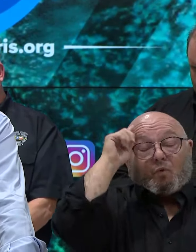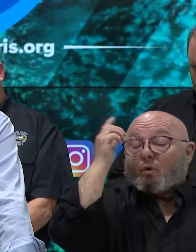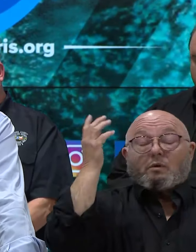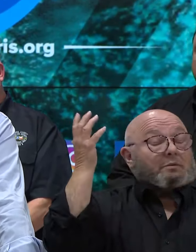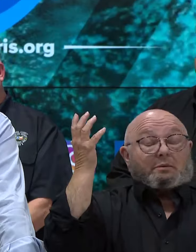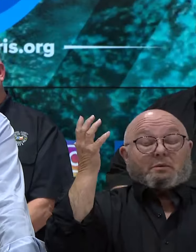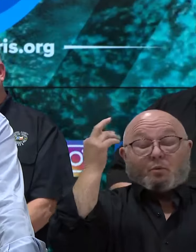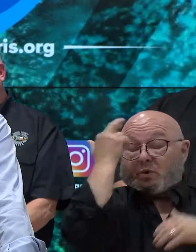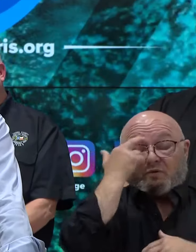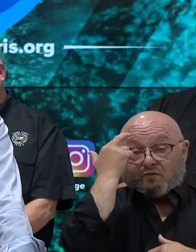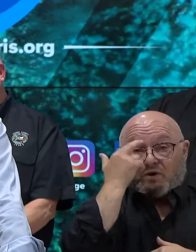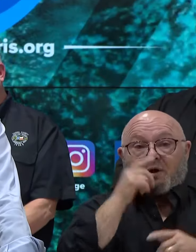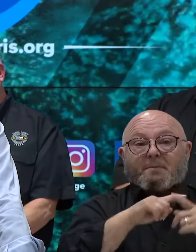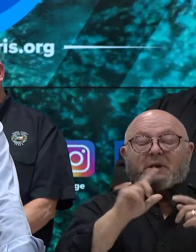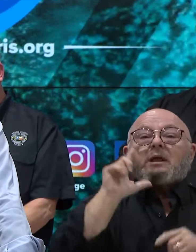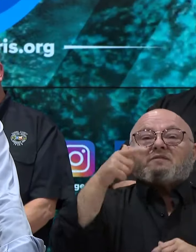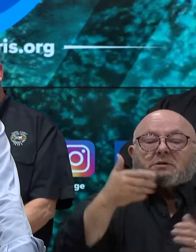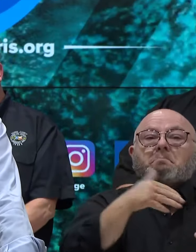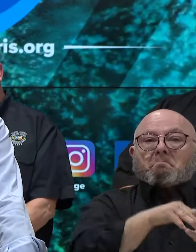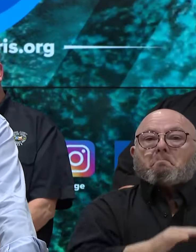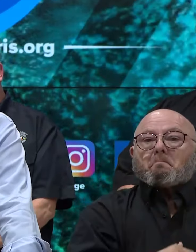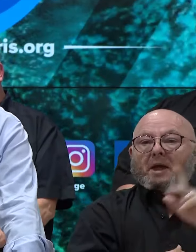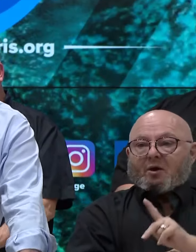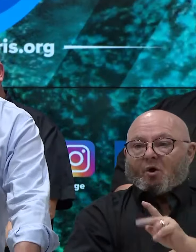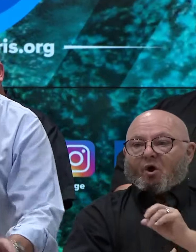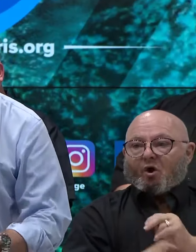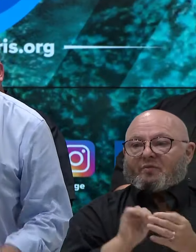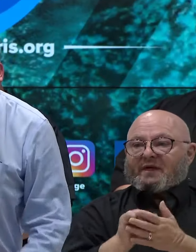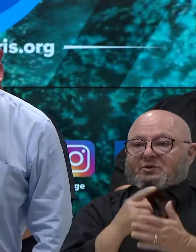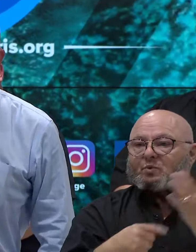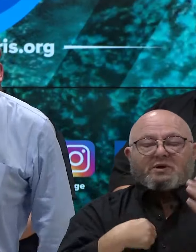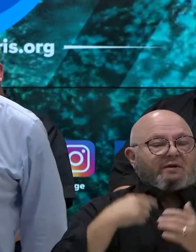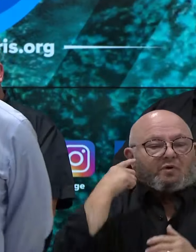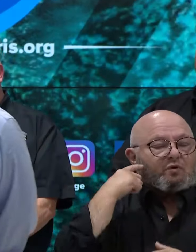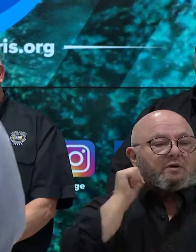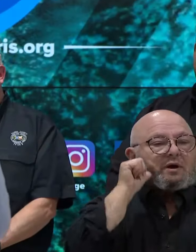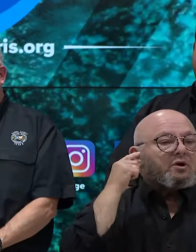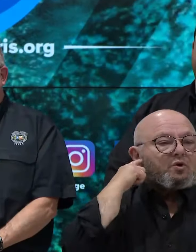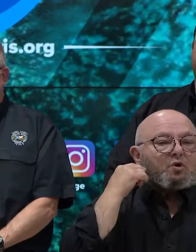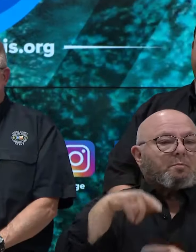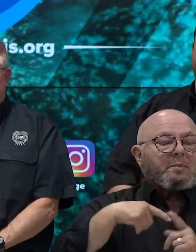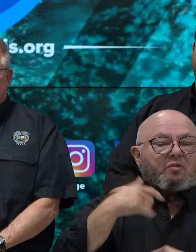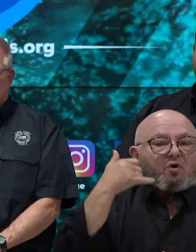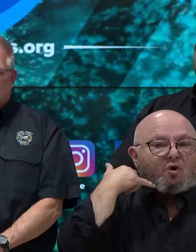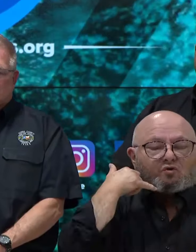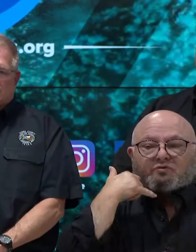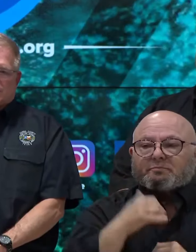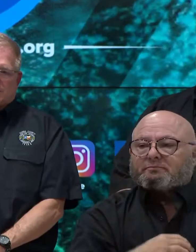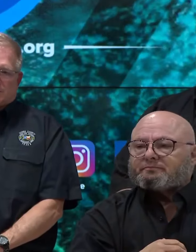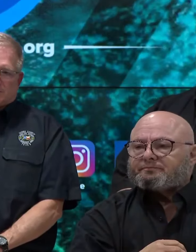reason, but it eventually comes back on. That's what I've heard, but I haven't heard the telephone thing.